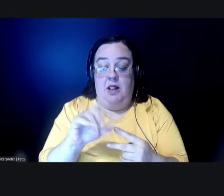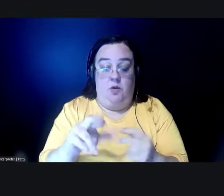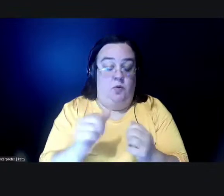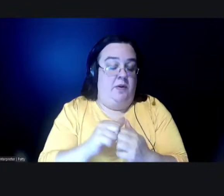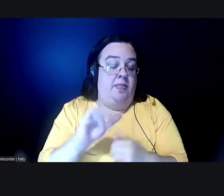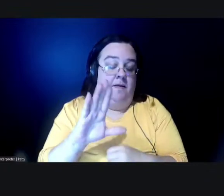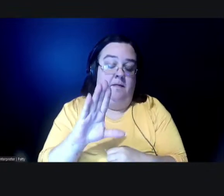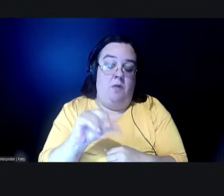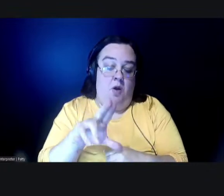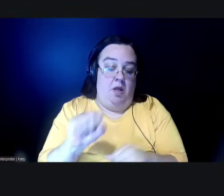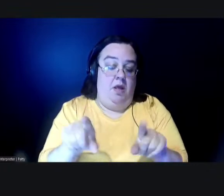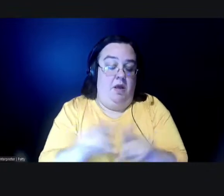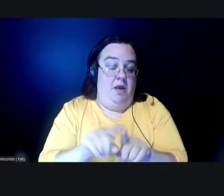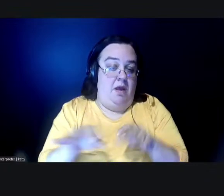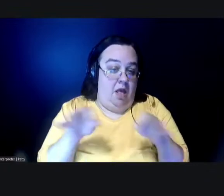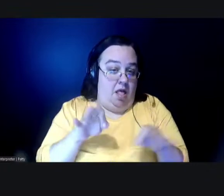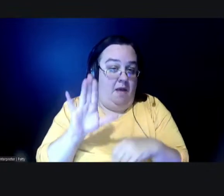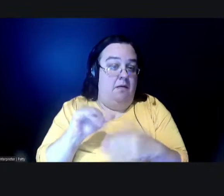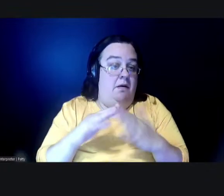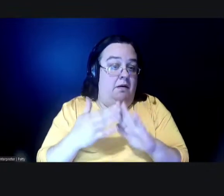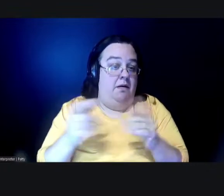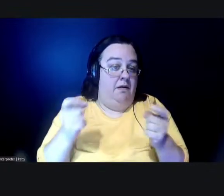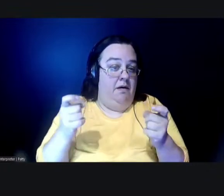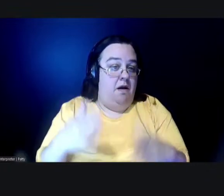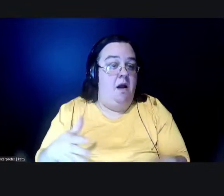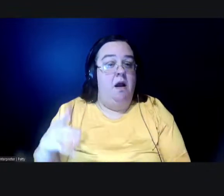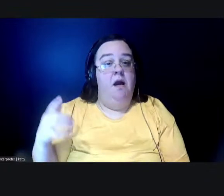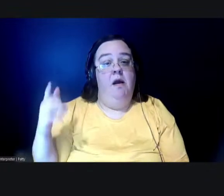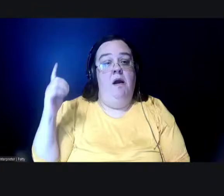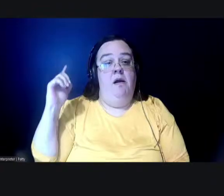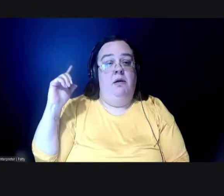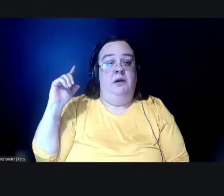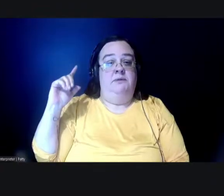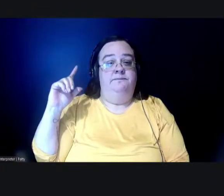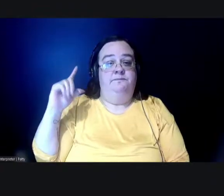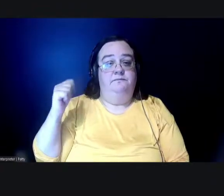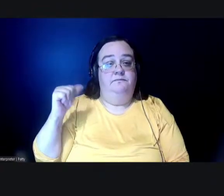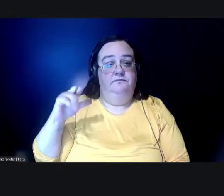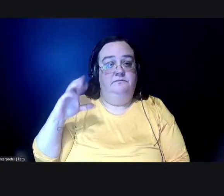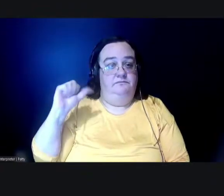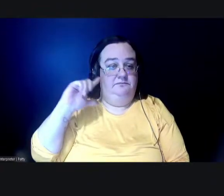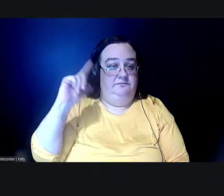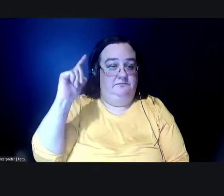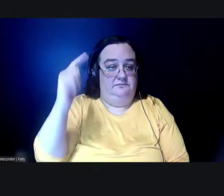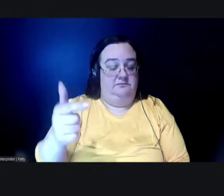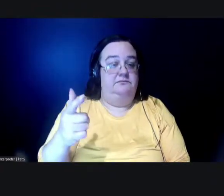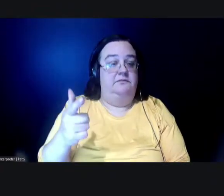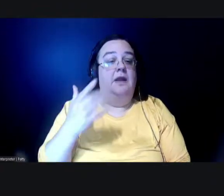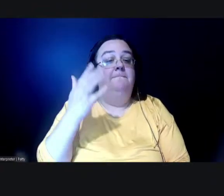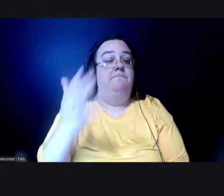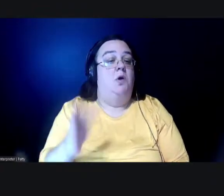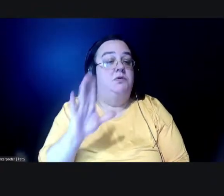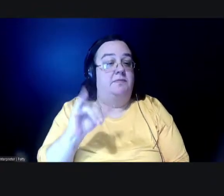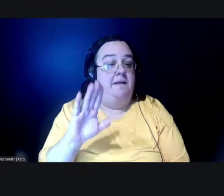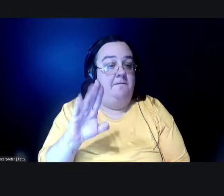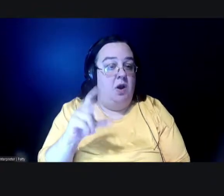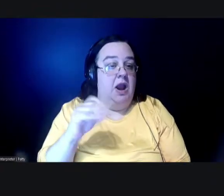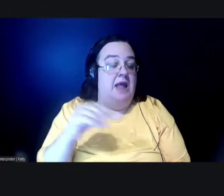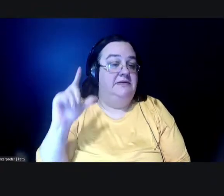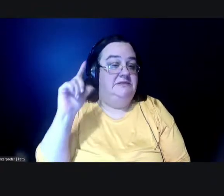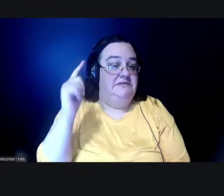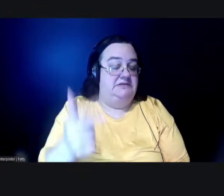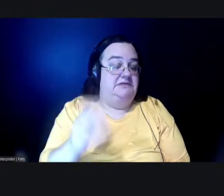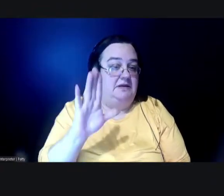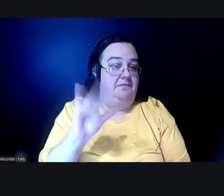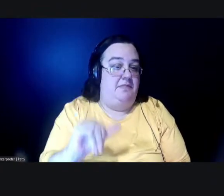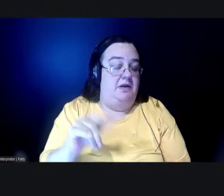as outlined by the town administrator. Second. All right. A motion by Councilmember Briner and seconded